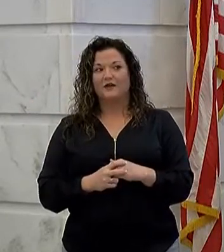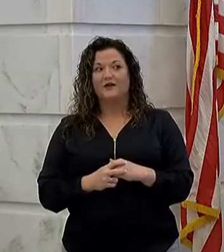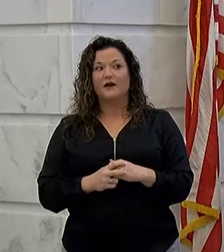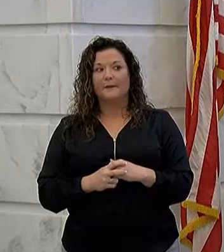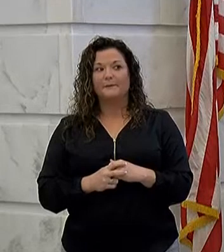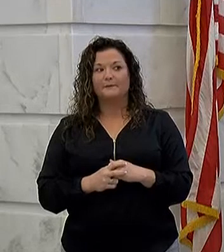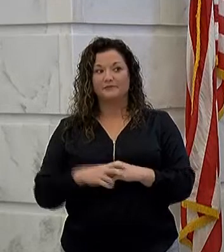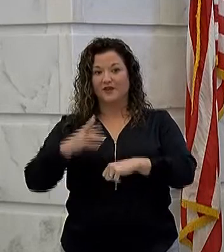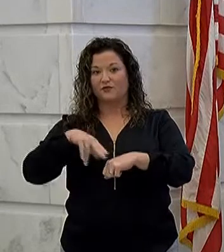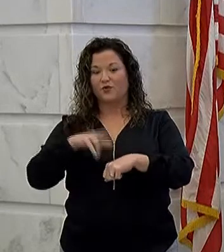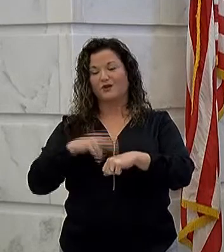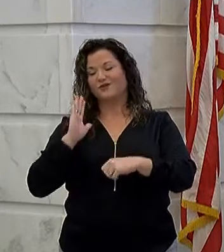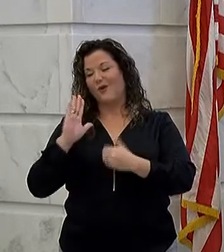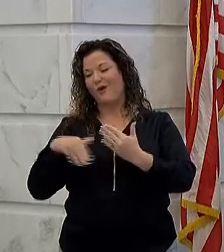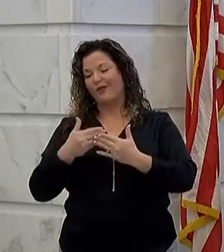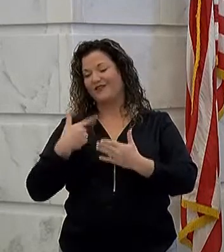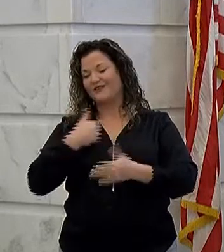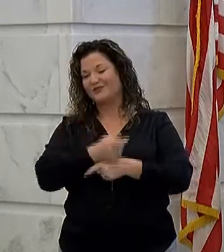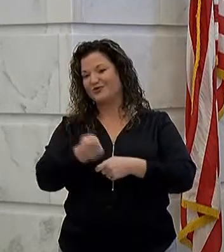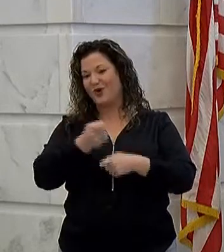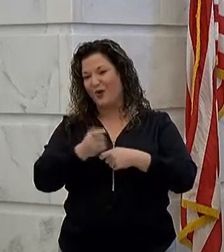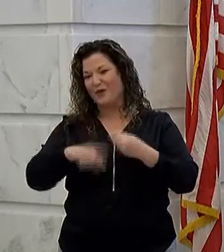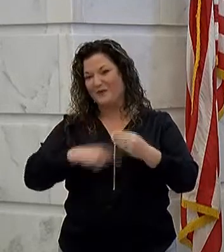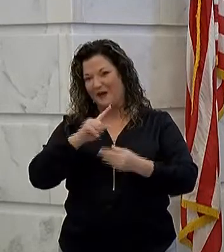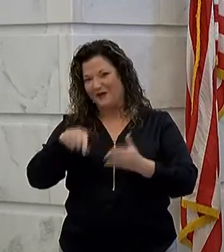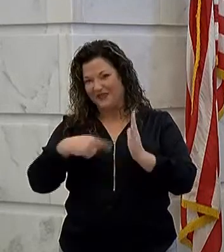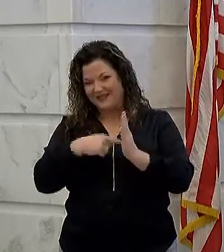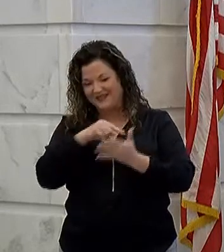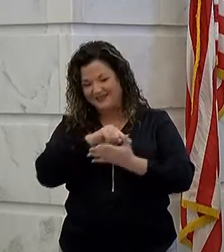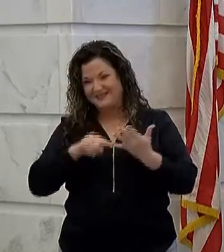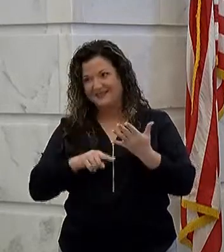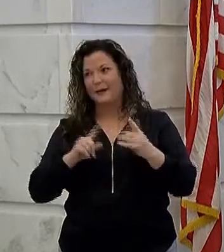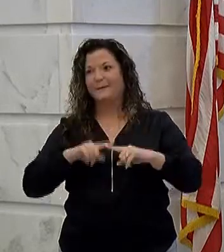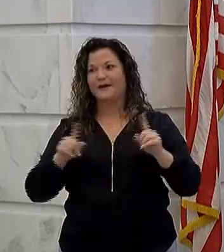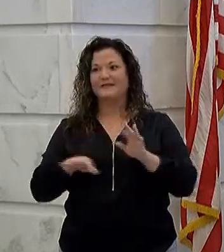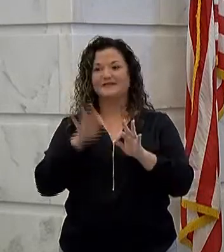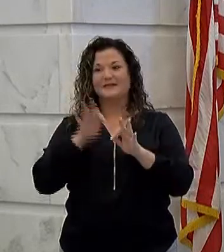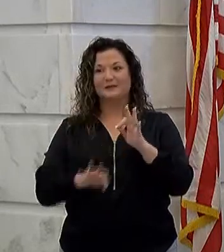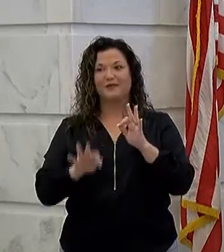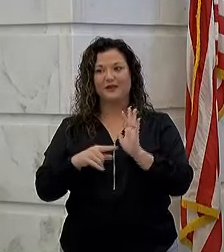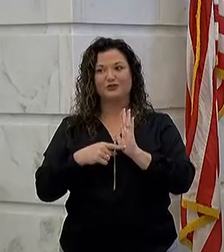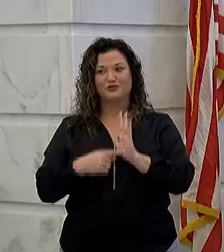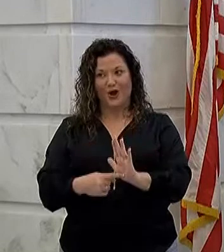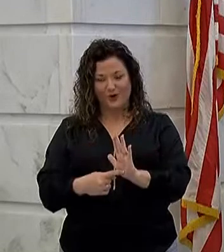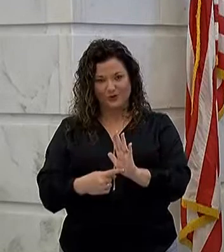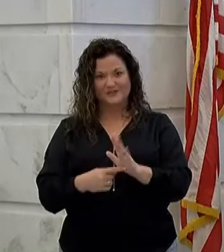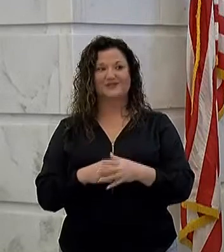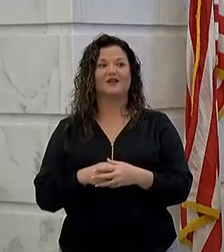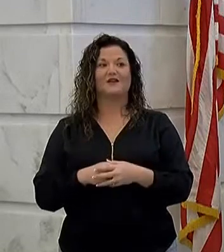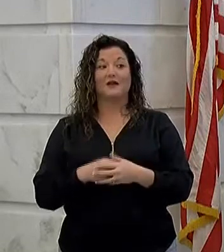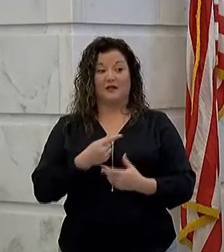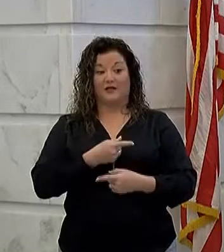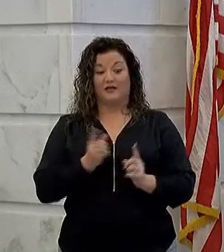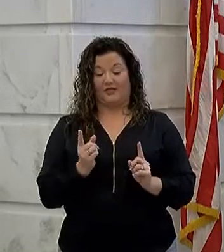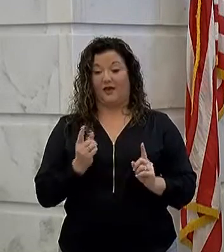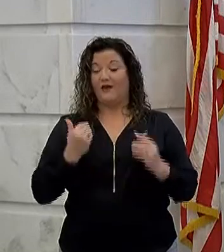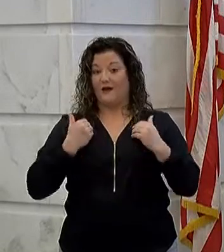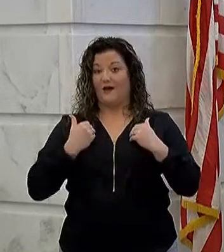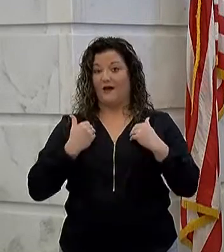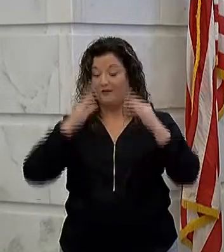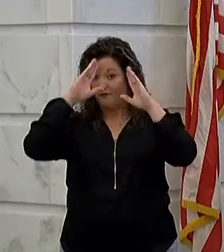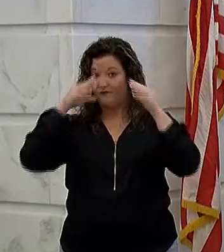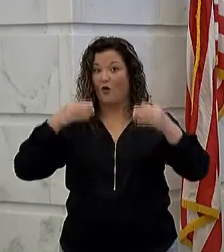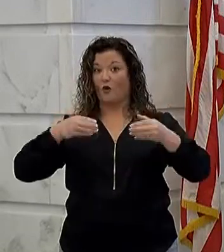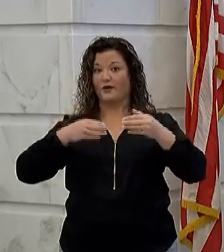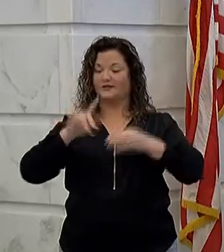And of course, we all joke together about these things, but it just simply shows that they had a